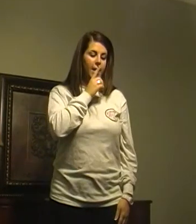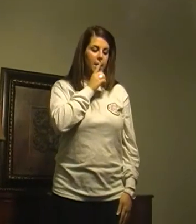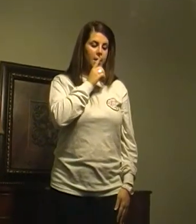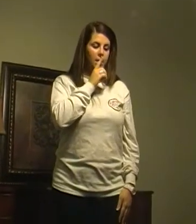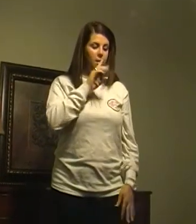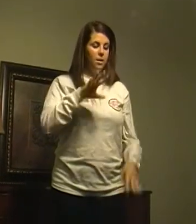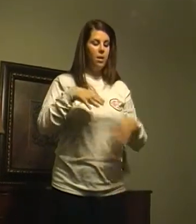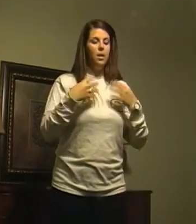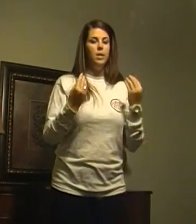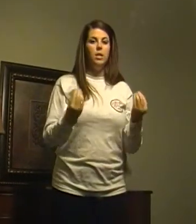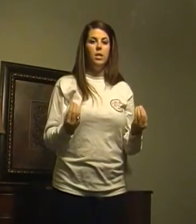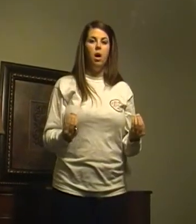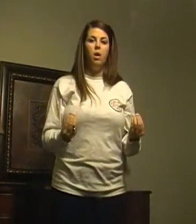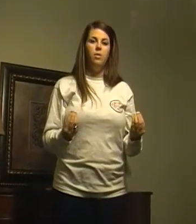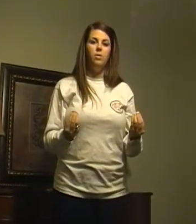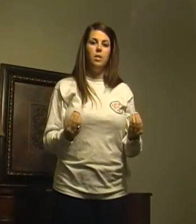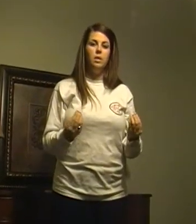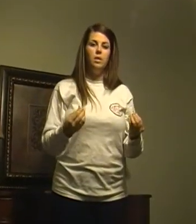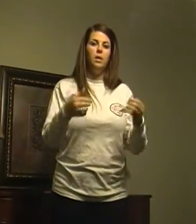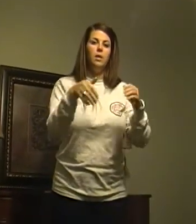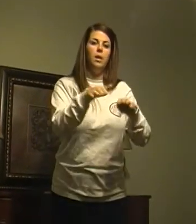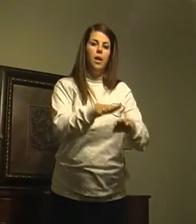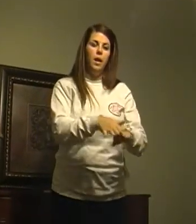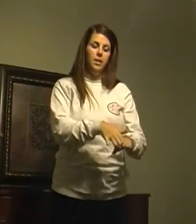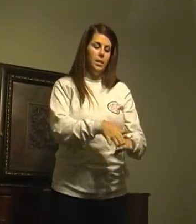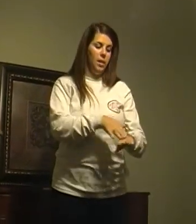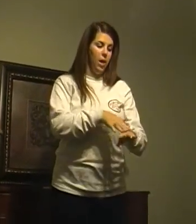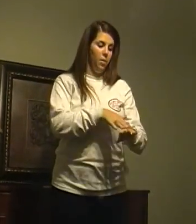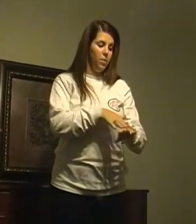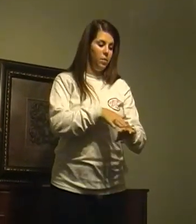quiet, soft, and slow,